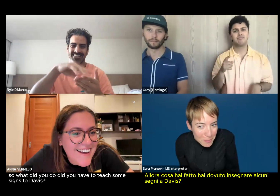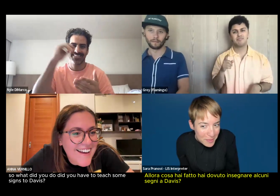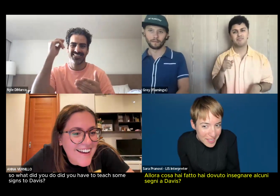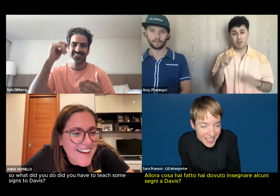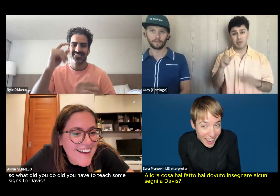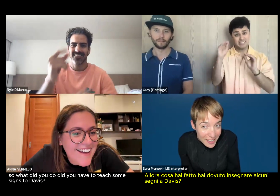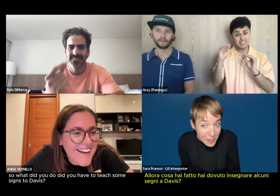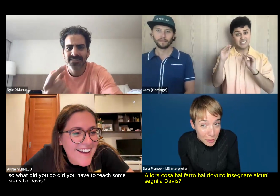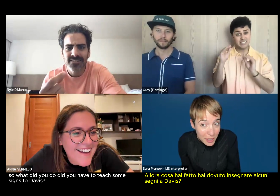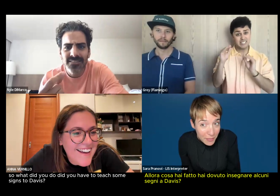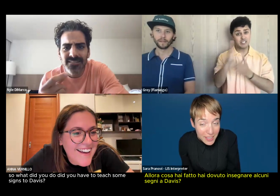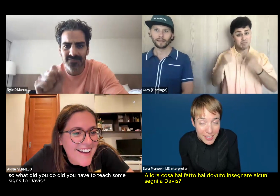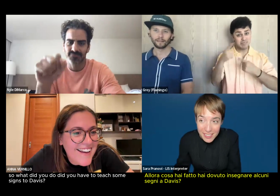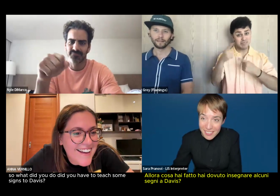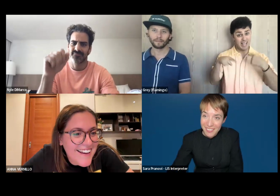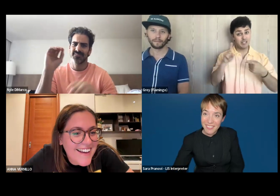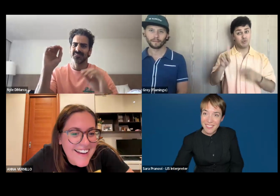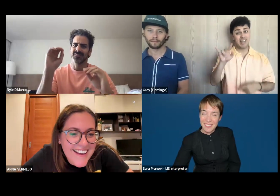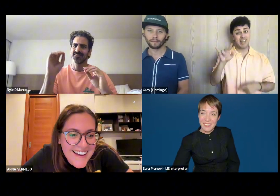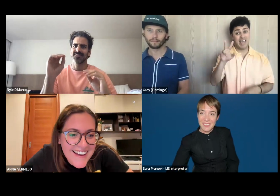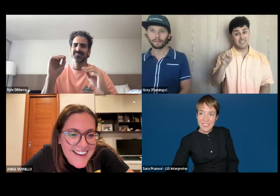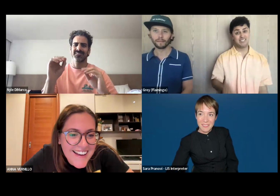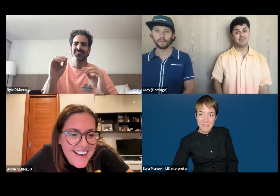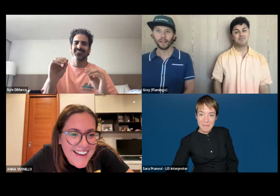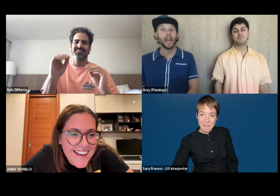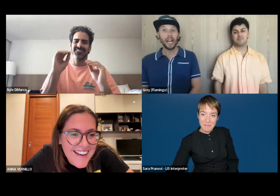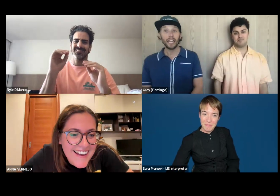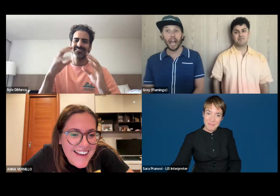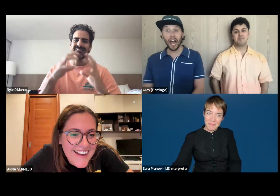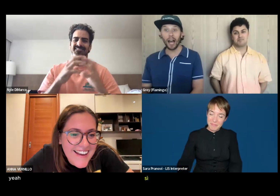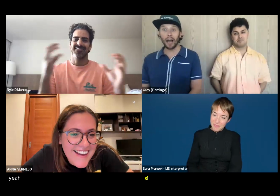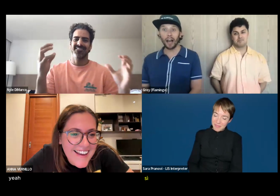teach some signs to Davis?